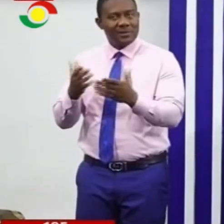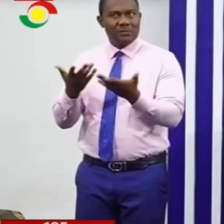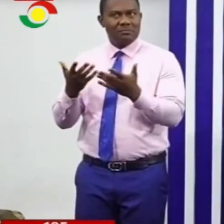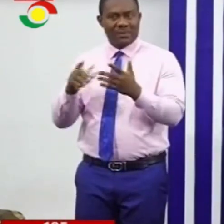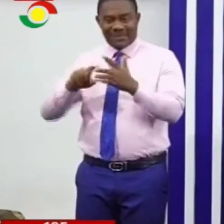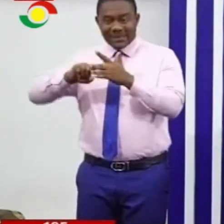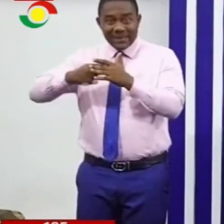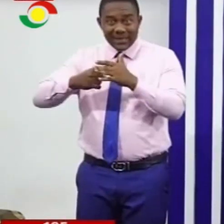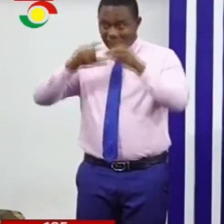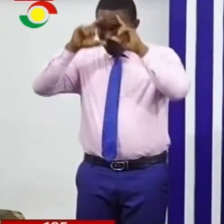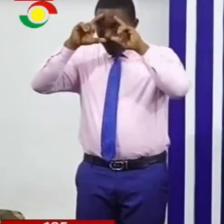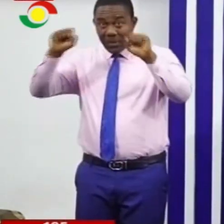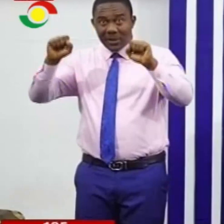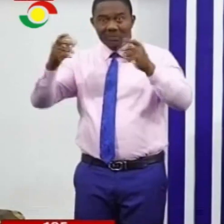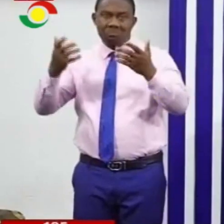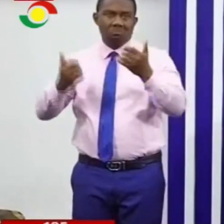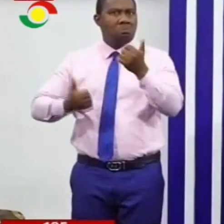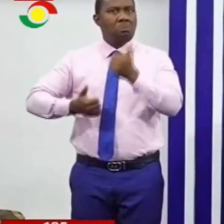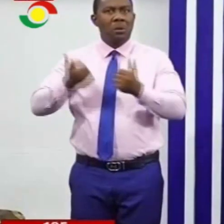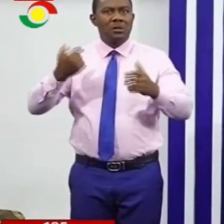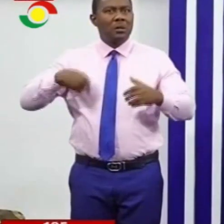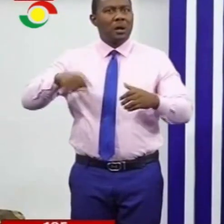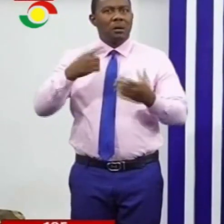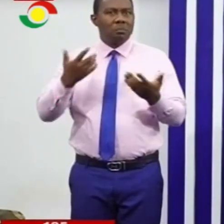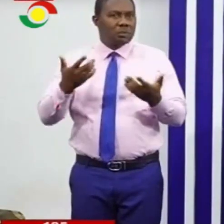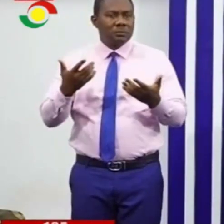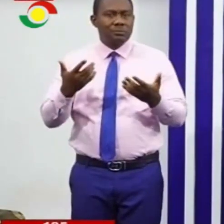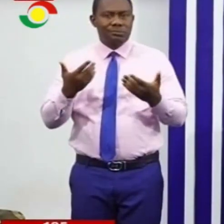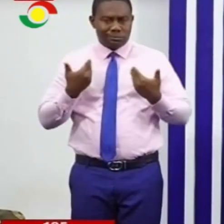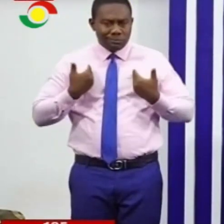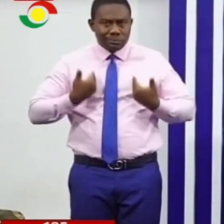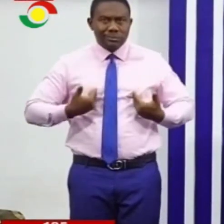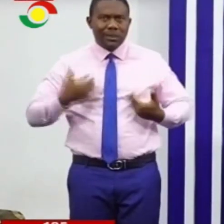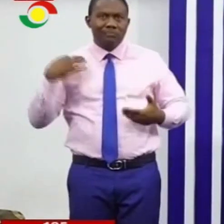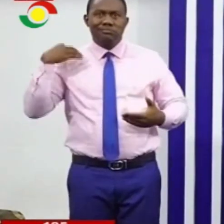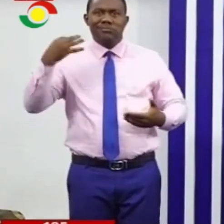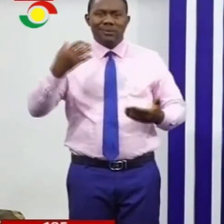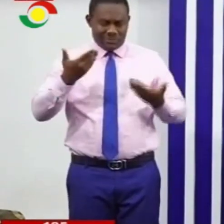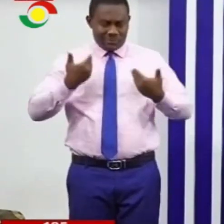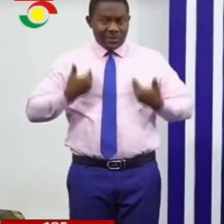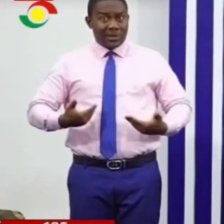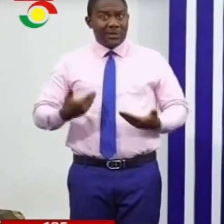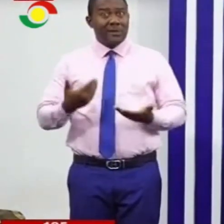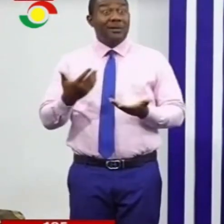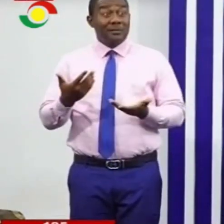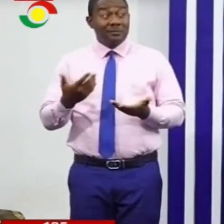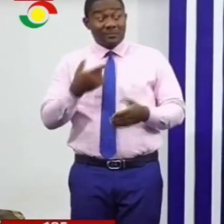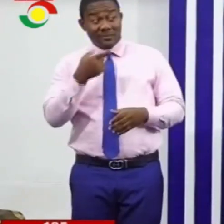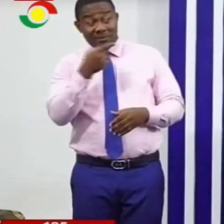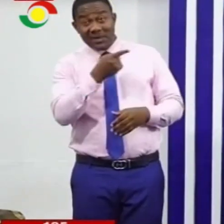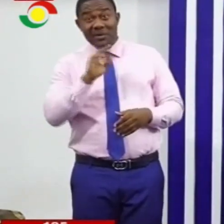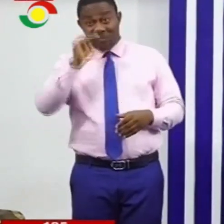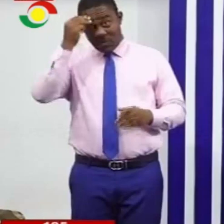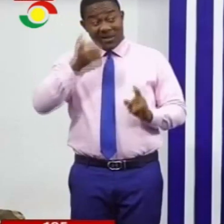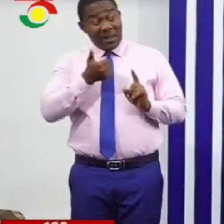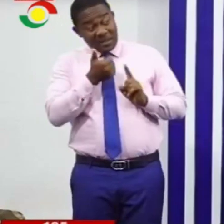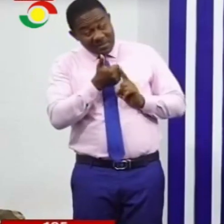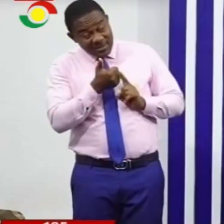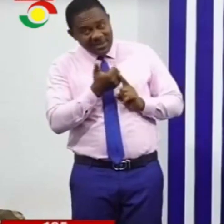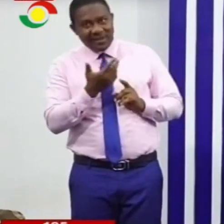president, and many of us are also submitting samples as well. The minister responsible for health has tested. He